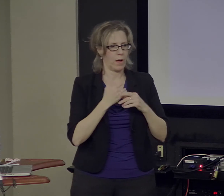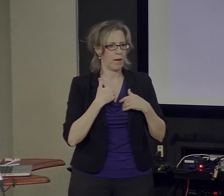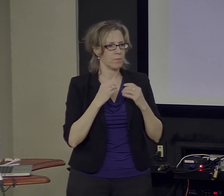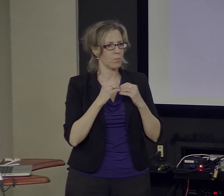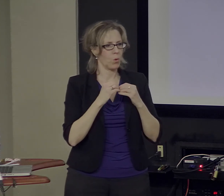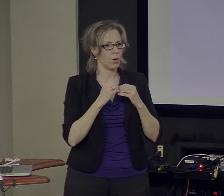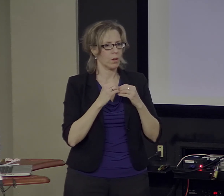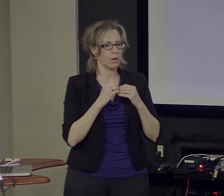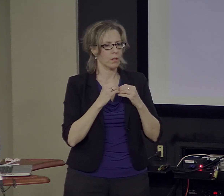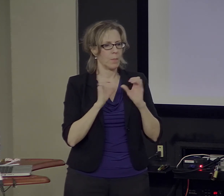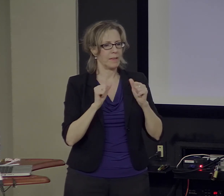language